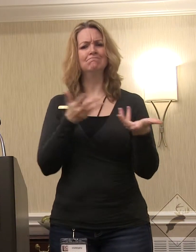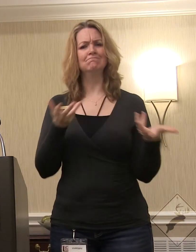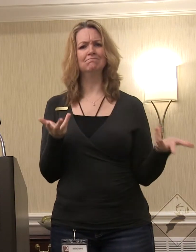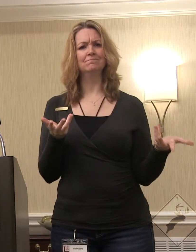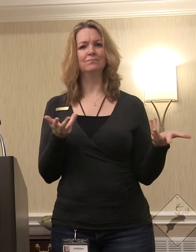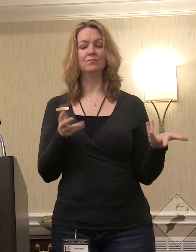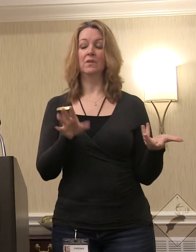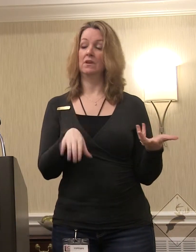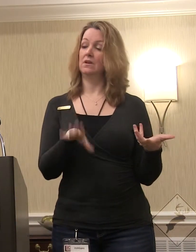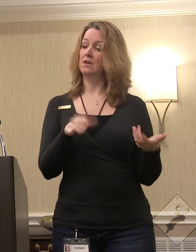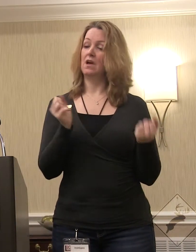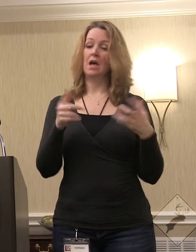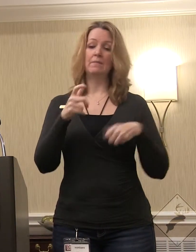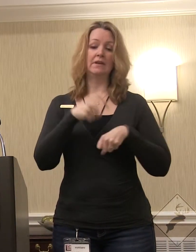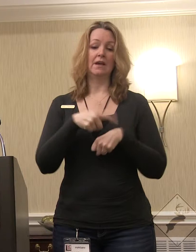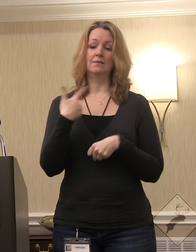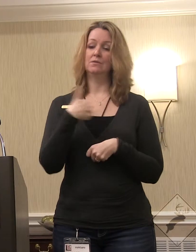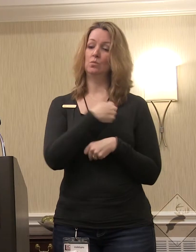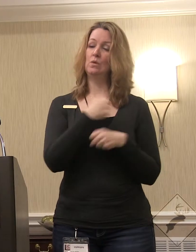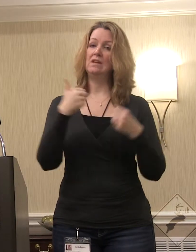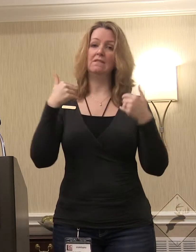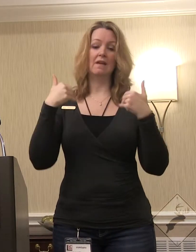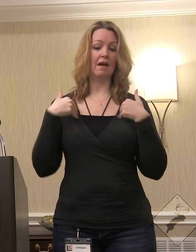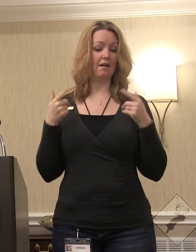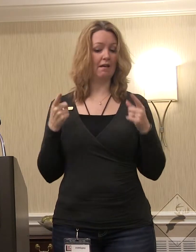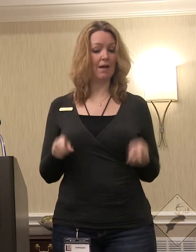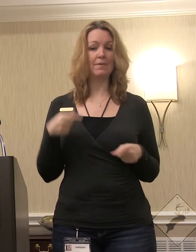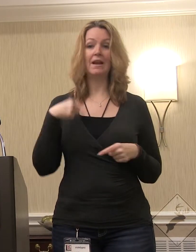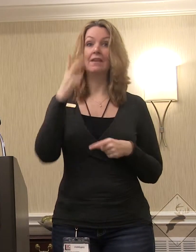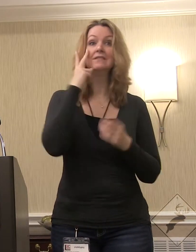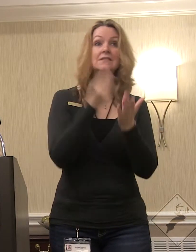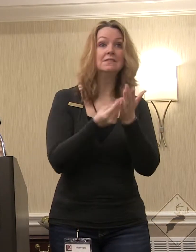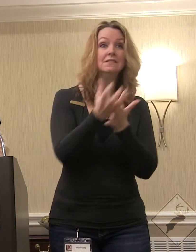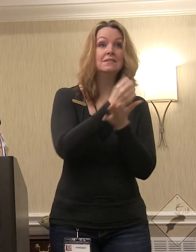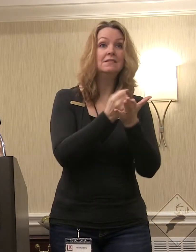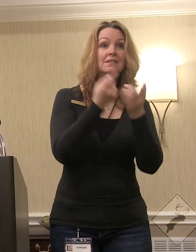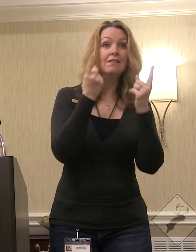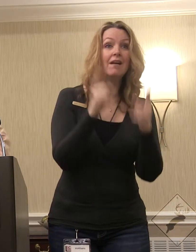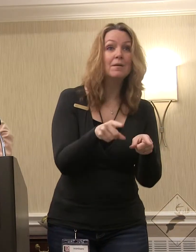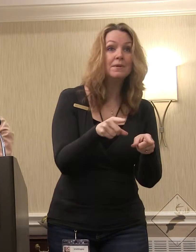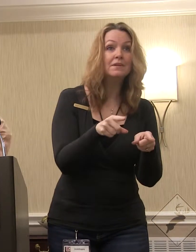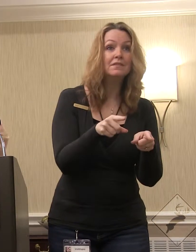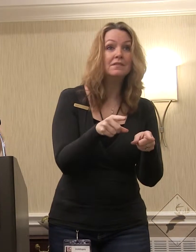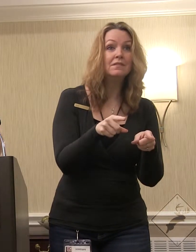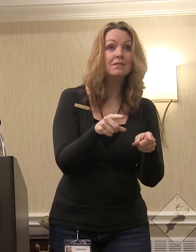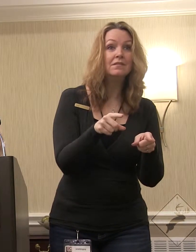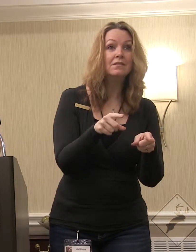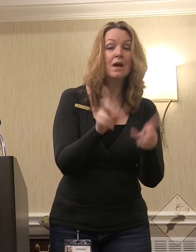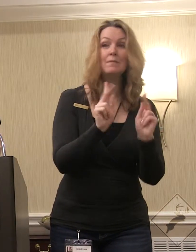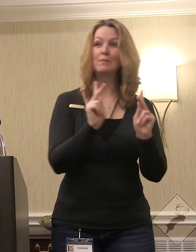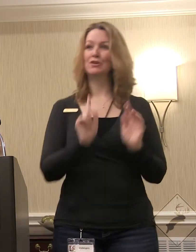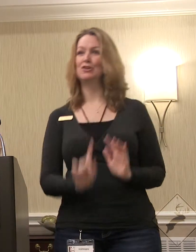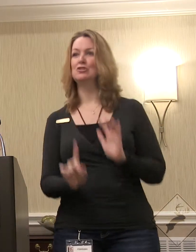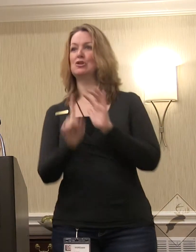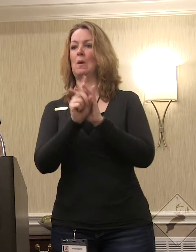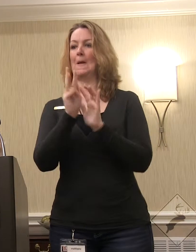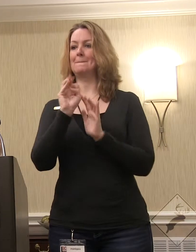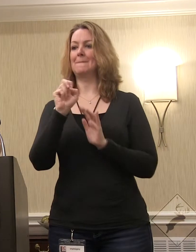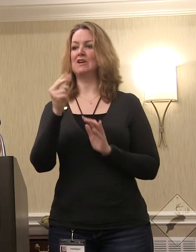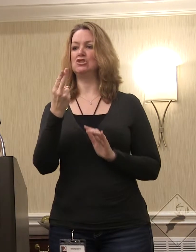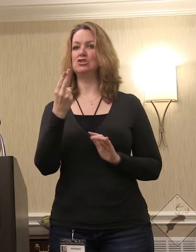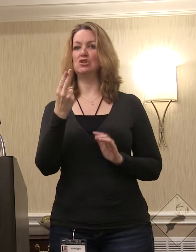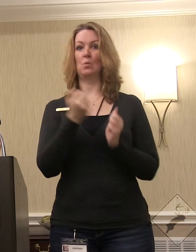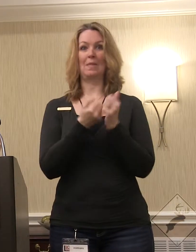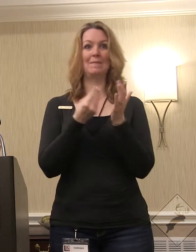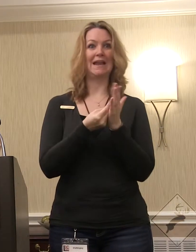I can't tell you how many times we've had, I've seen a fundraiser happen, and people will show up at a munch